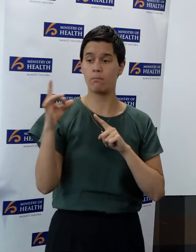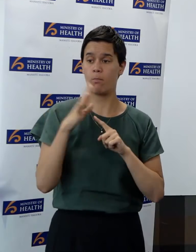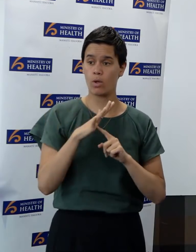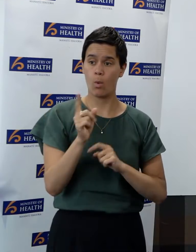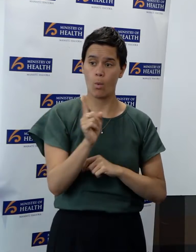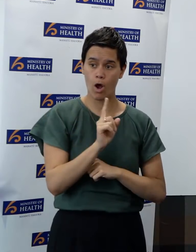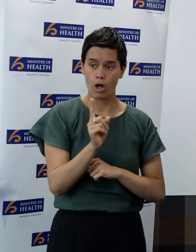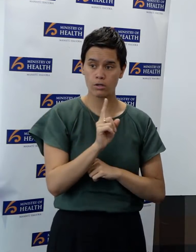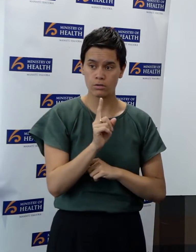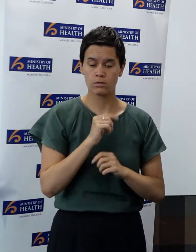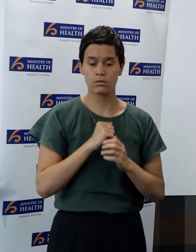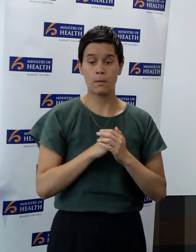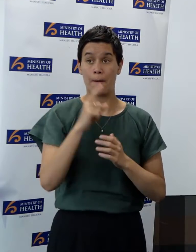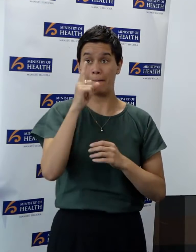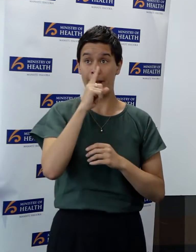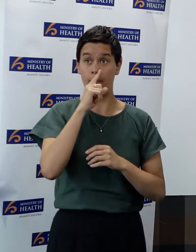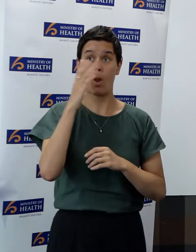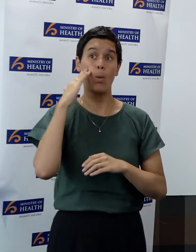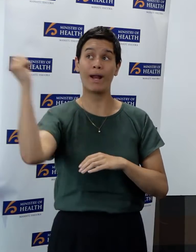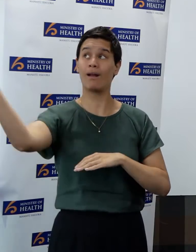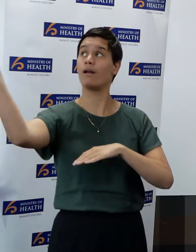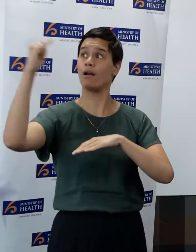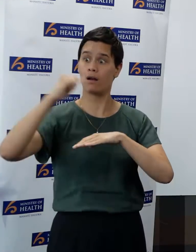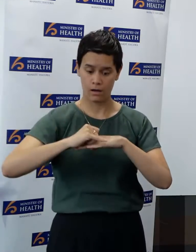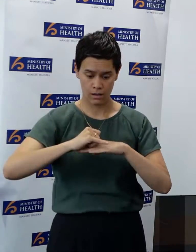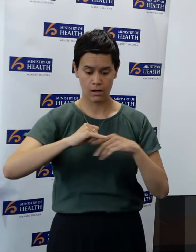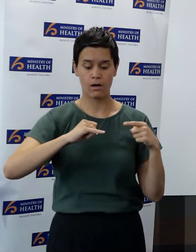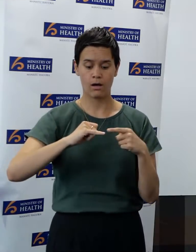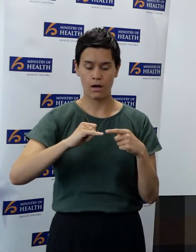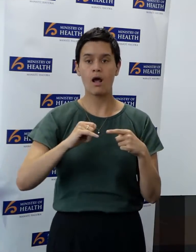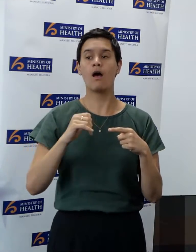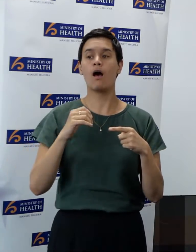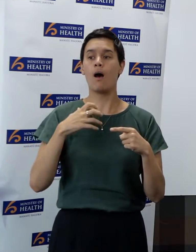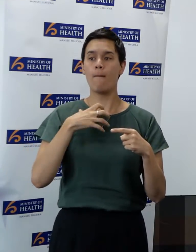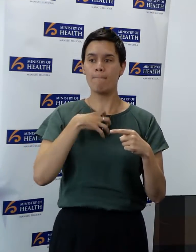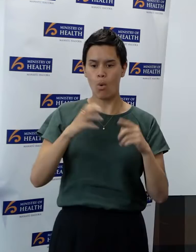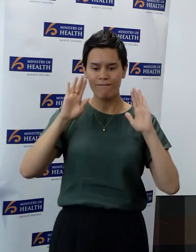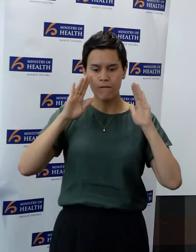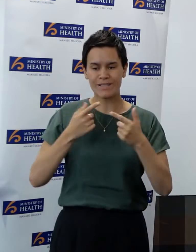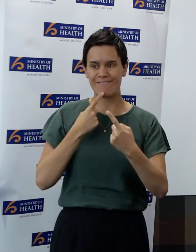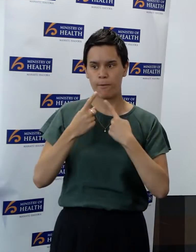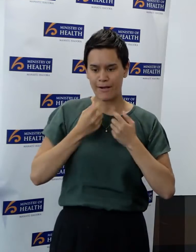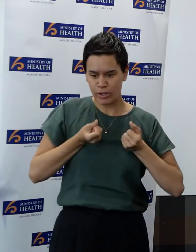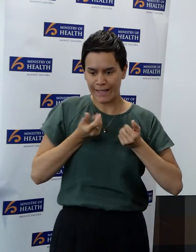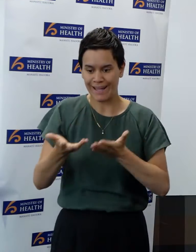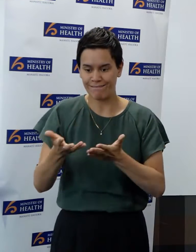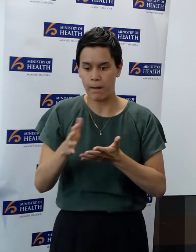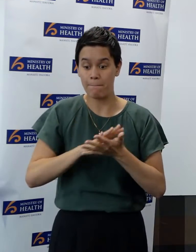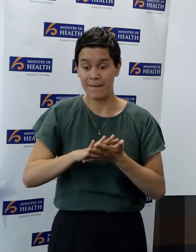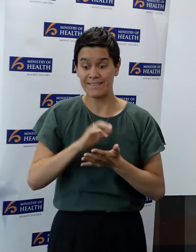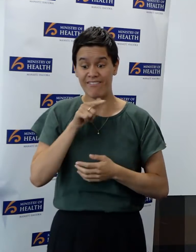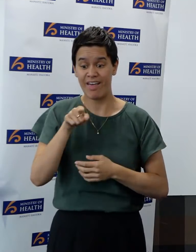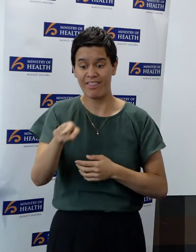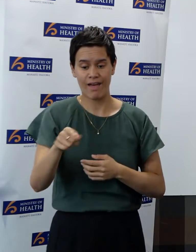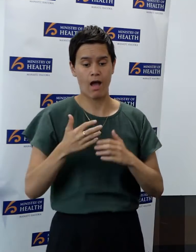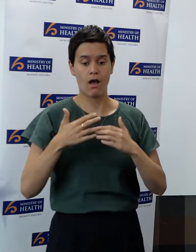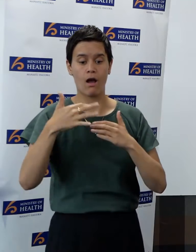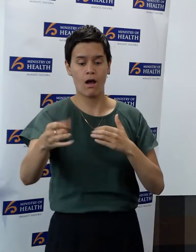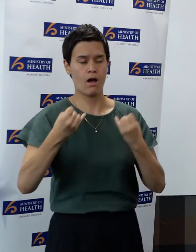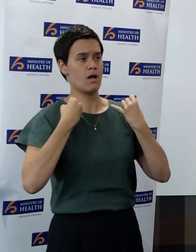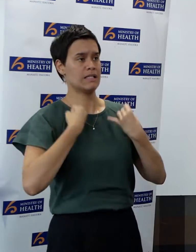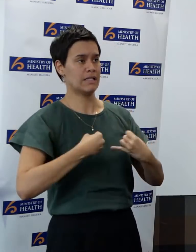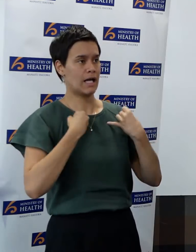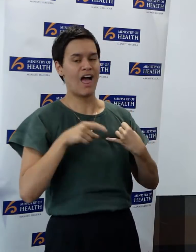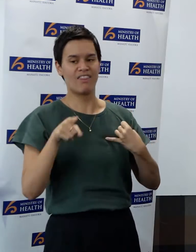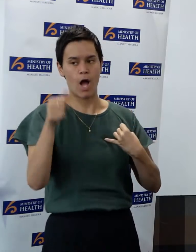have information about what to do if they develop symptoms. What is clear is that from the over 6,000 people who